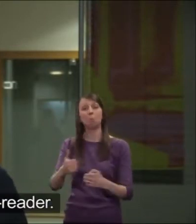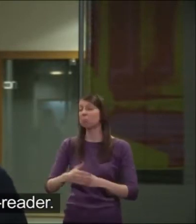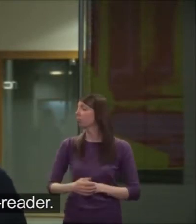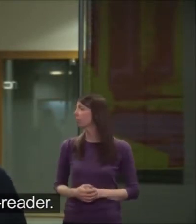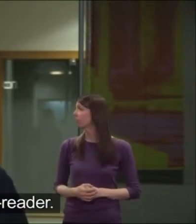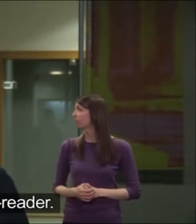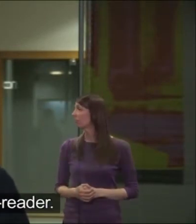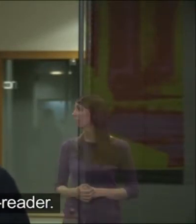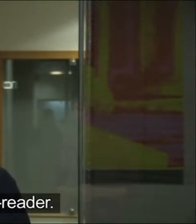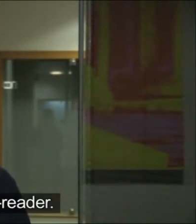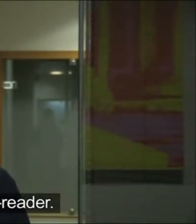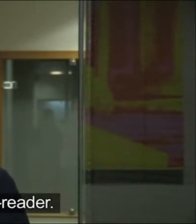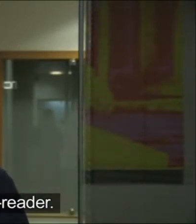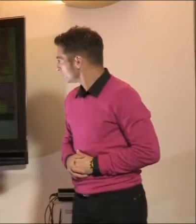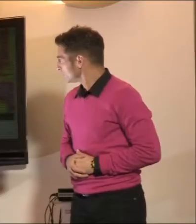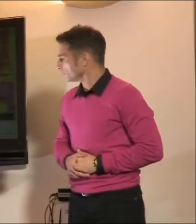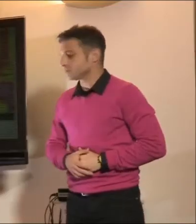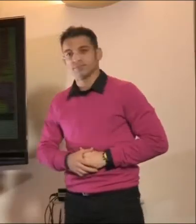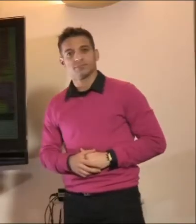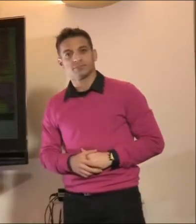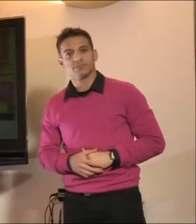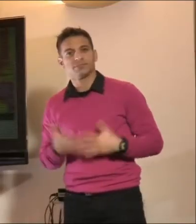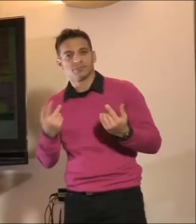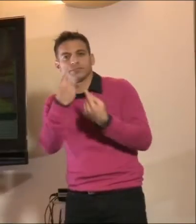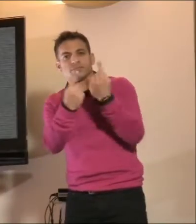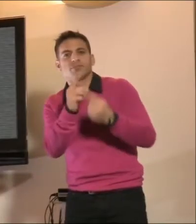more confident as a professional lip reader.